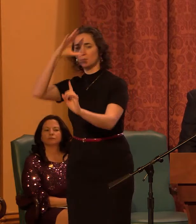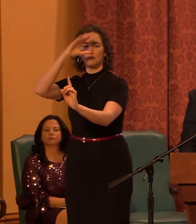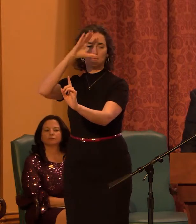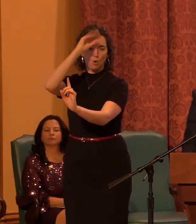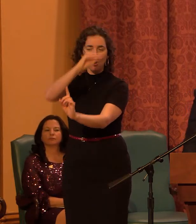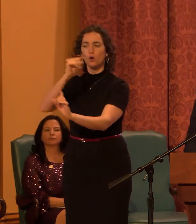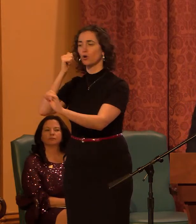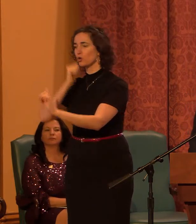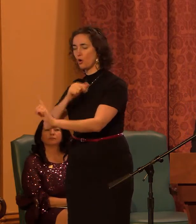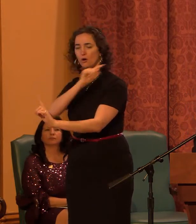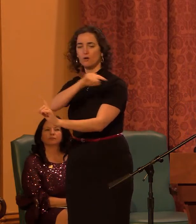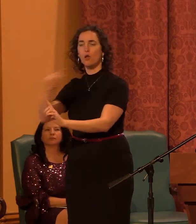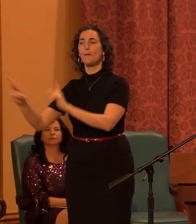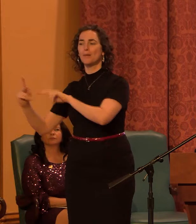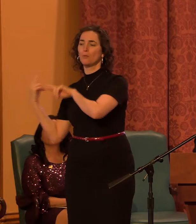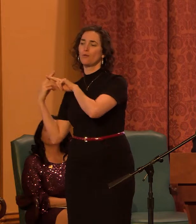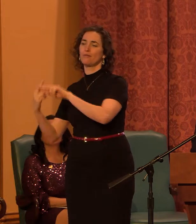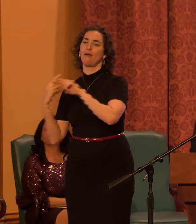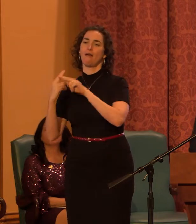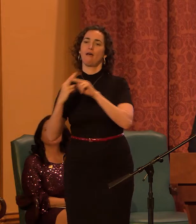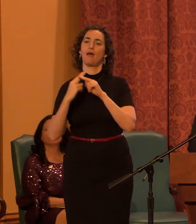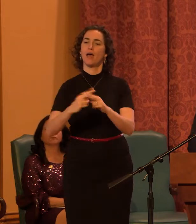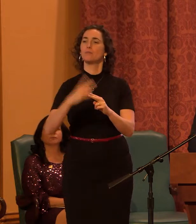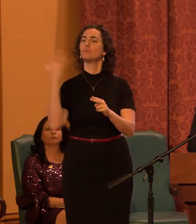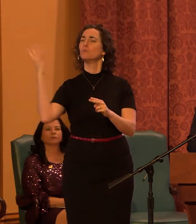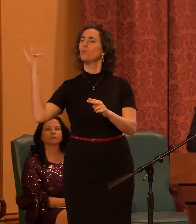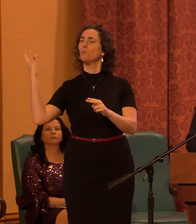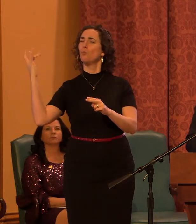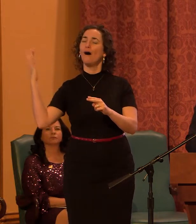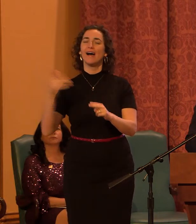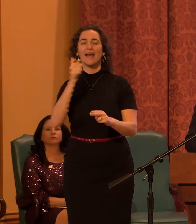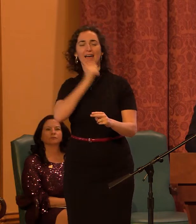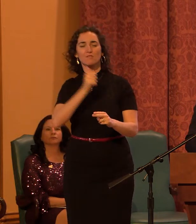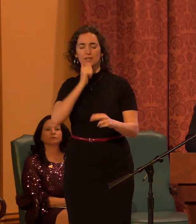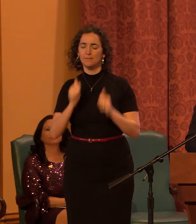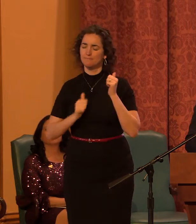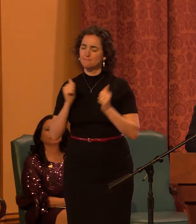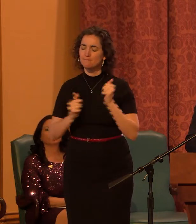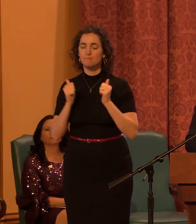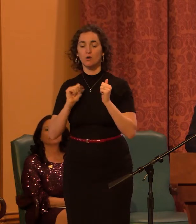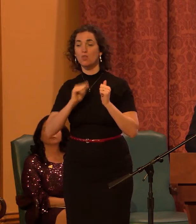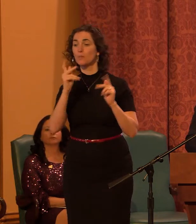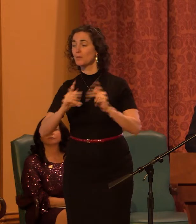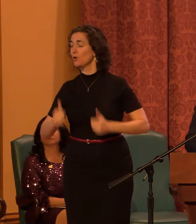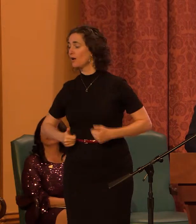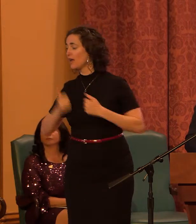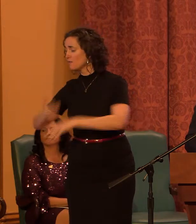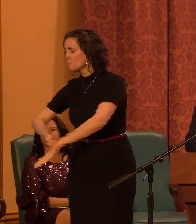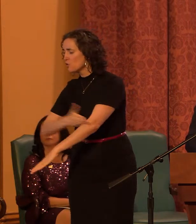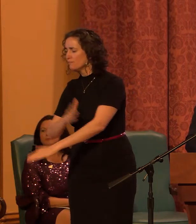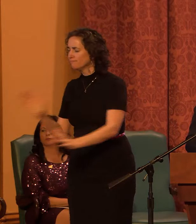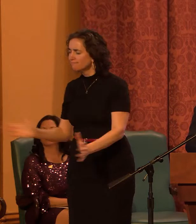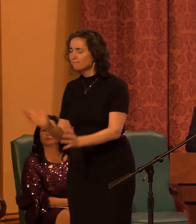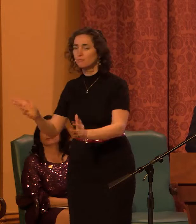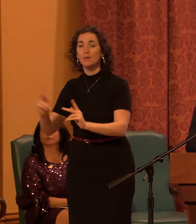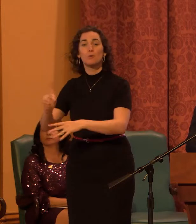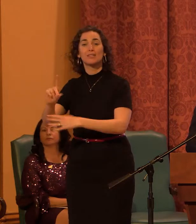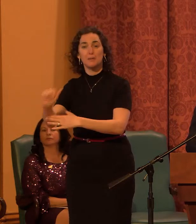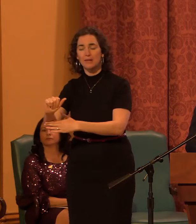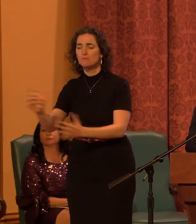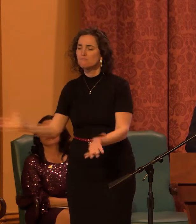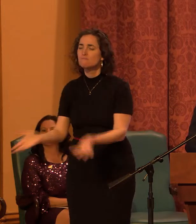who have been nominated because they go above and beyond every single day to improve the lives of individuals with